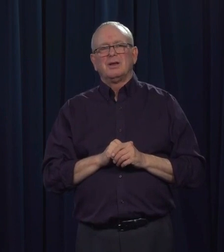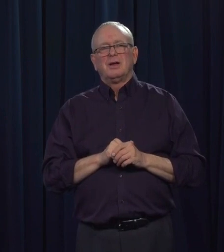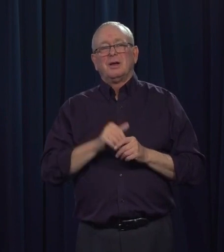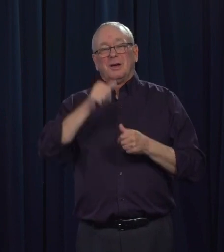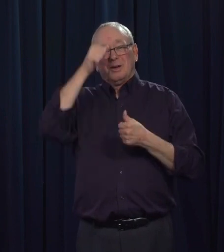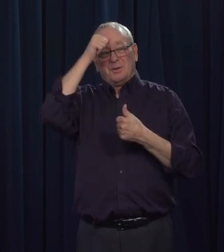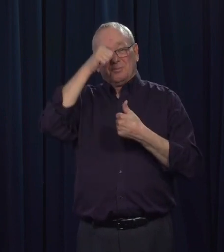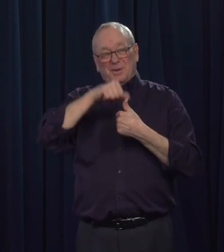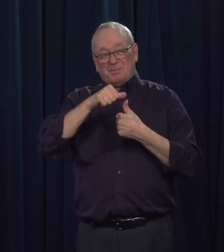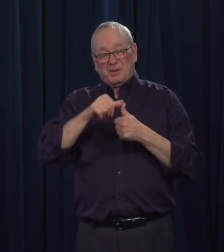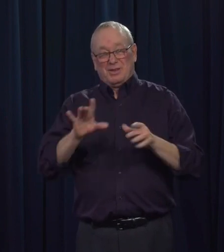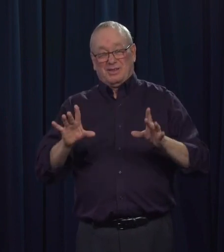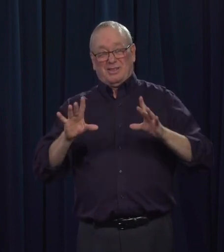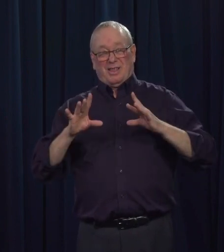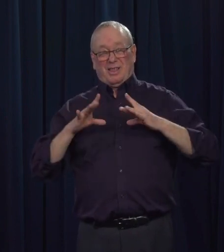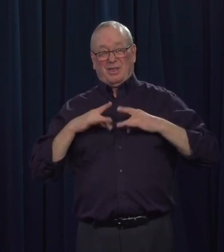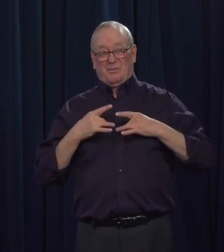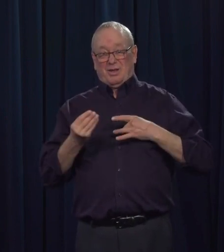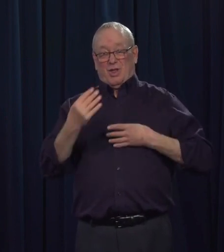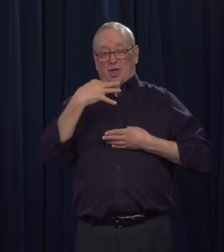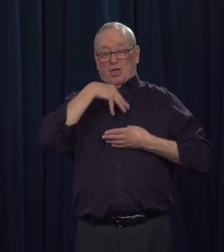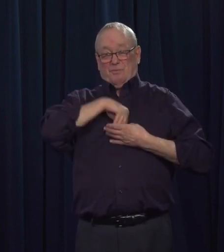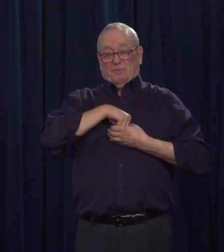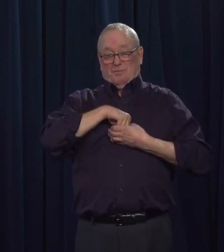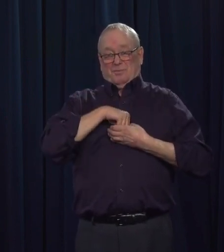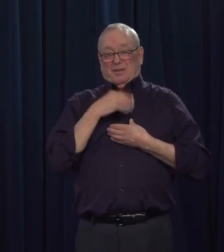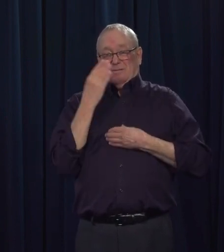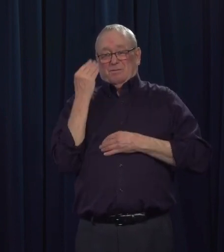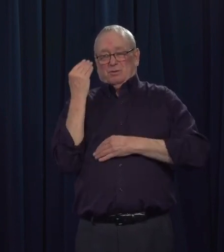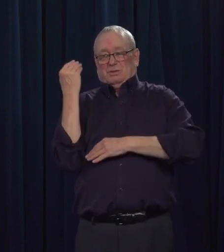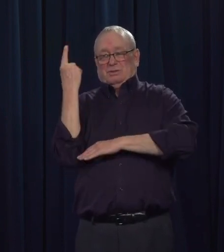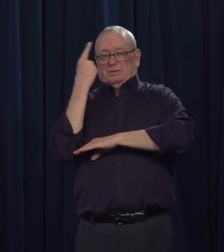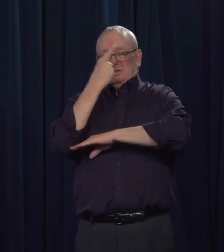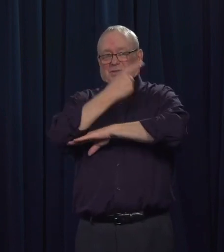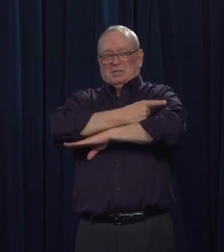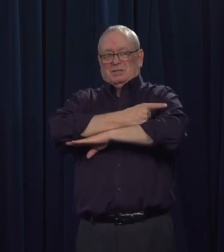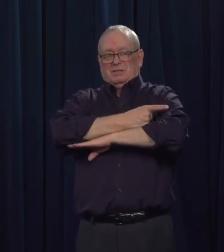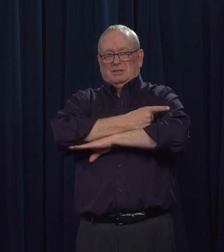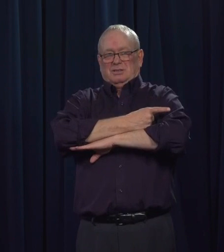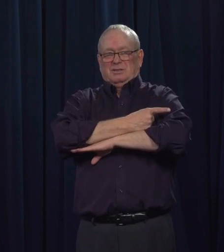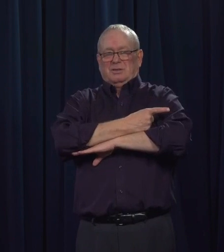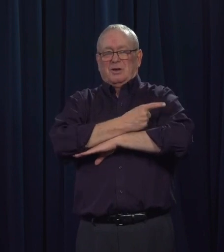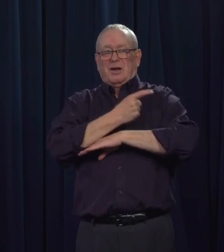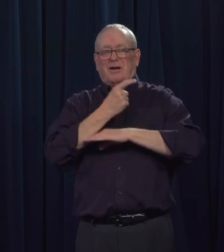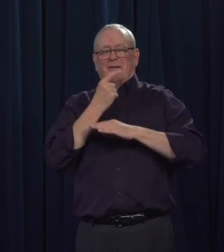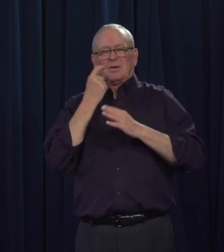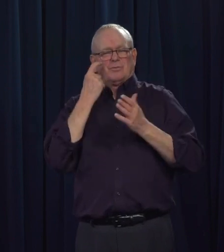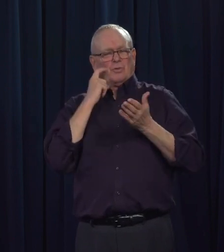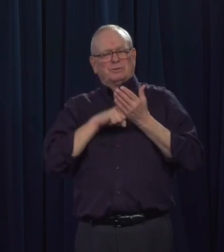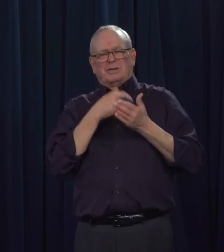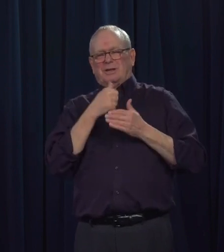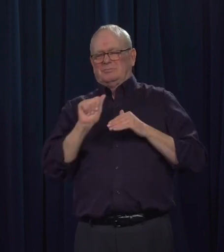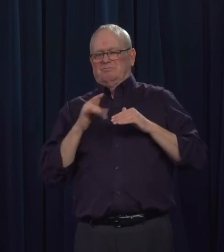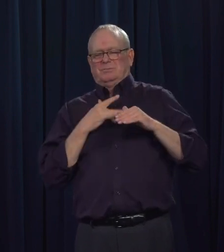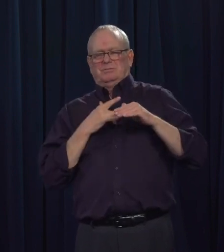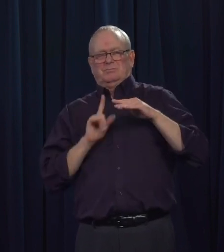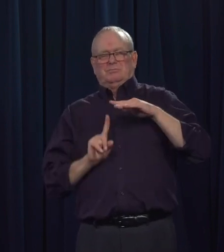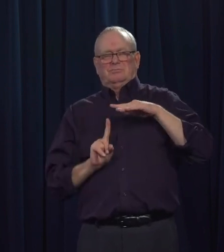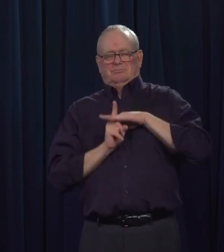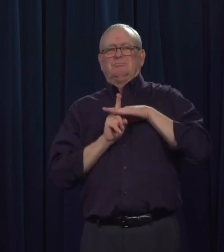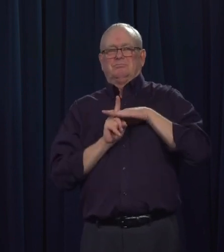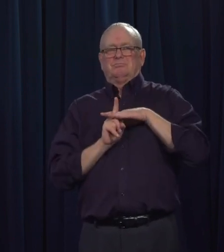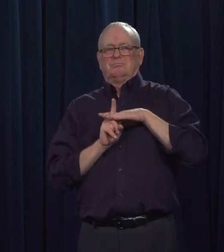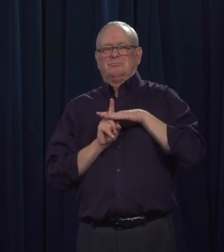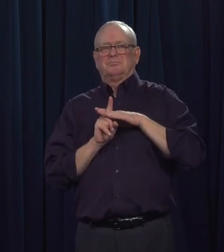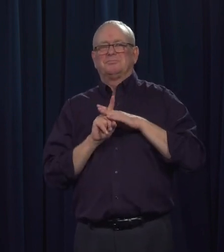we implemented any new measure for us to see what effect that might take. So I think we should expect that there will be additional new cases that we